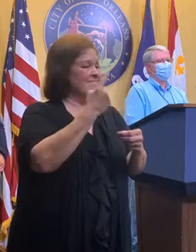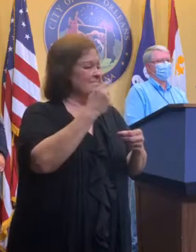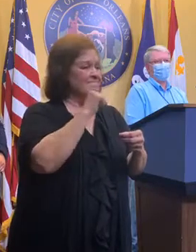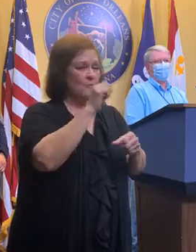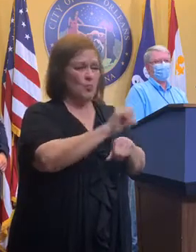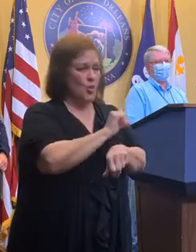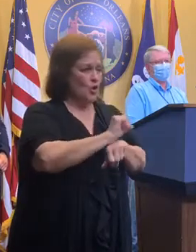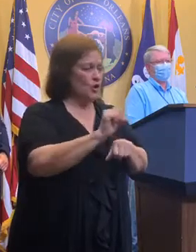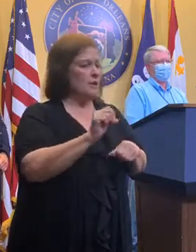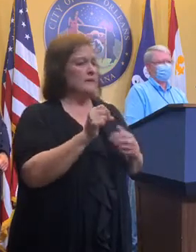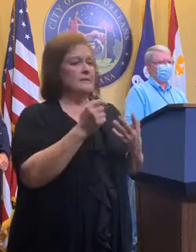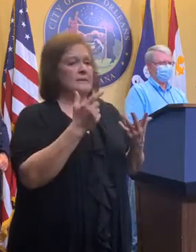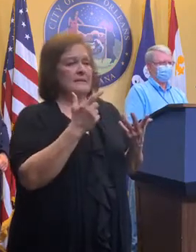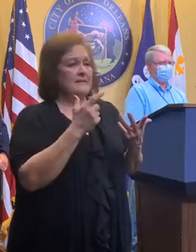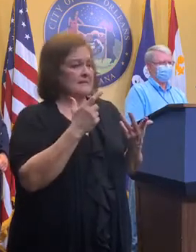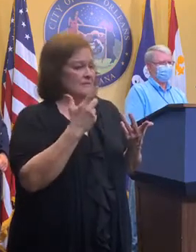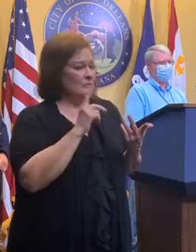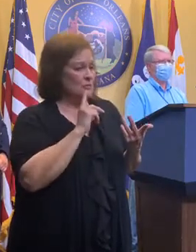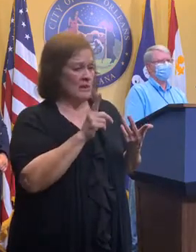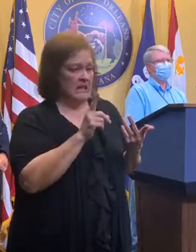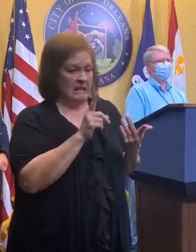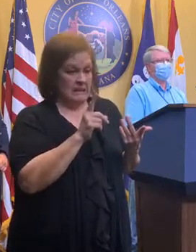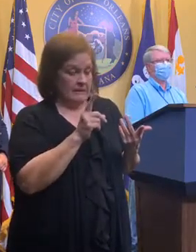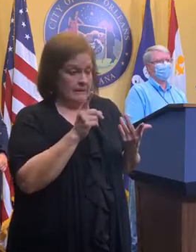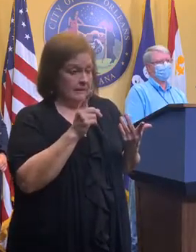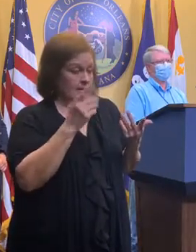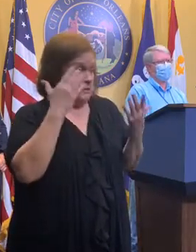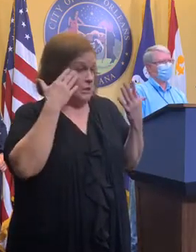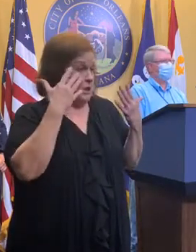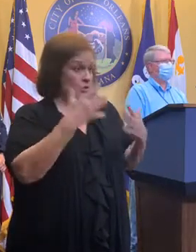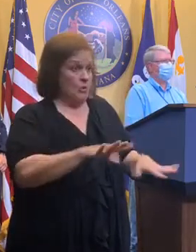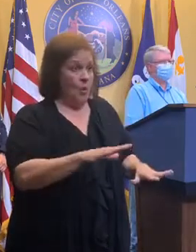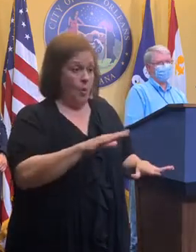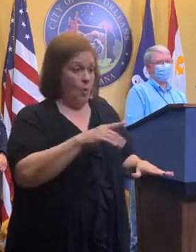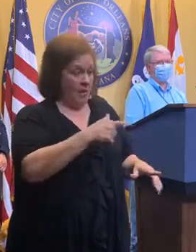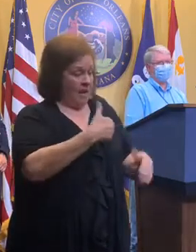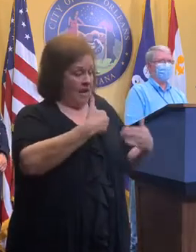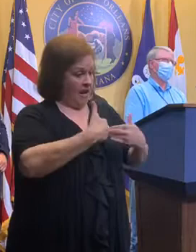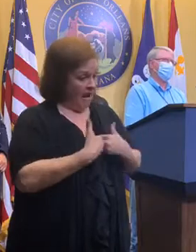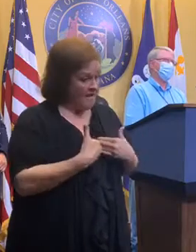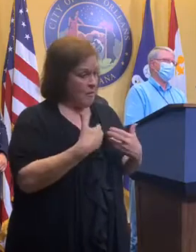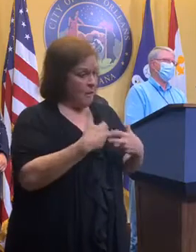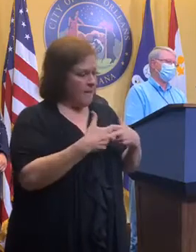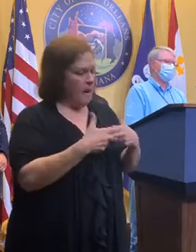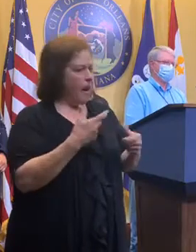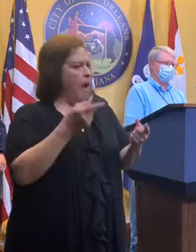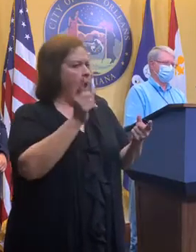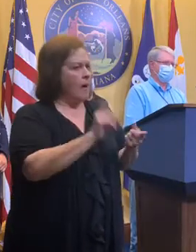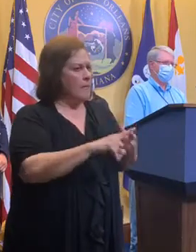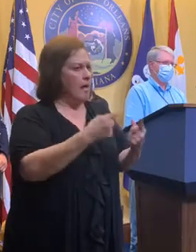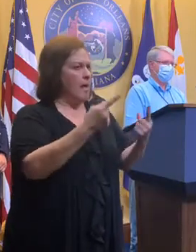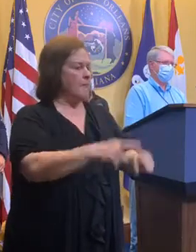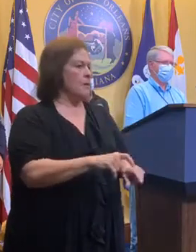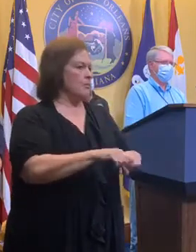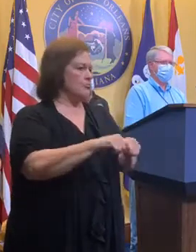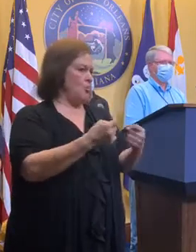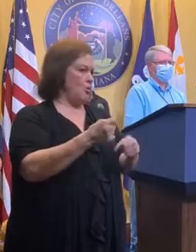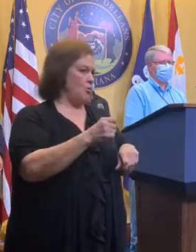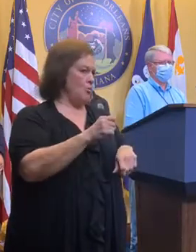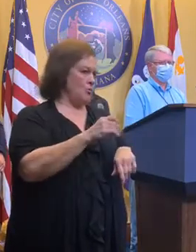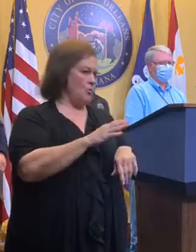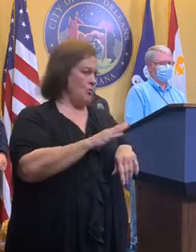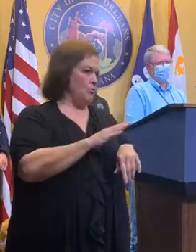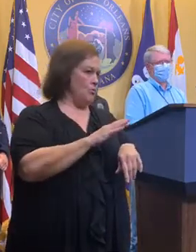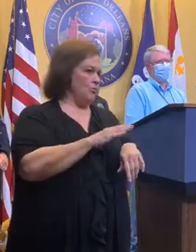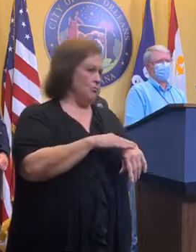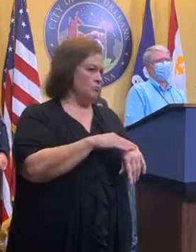There was no indication of any kind of a problem until that failure occurred on Sunday morning. So the machine was